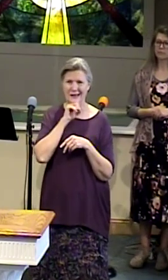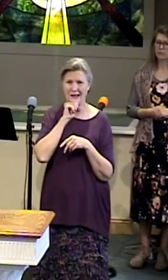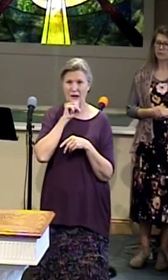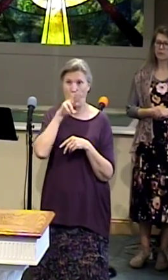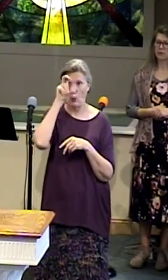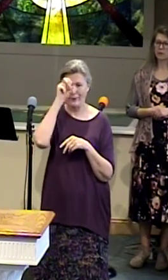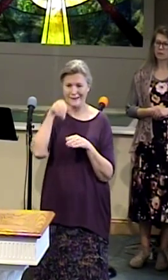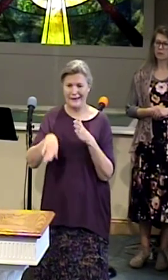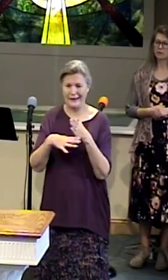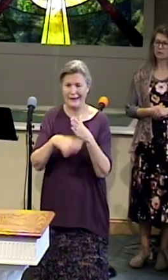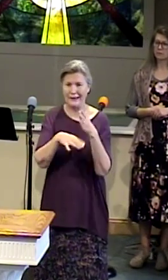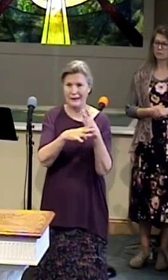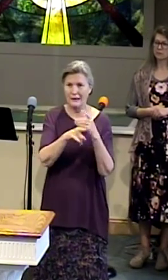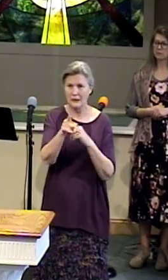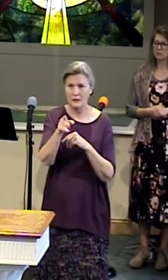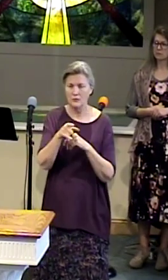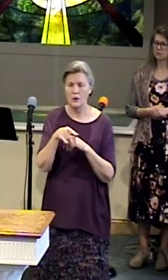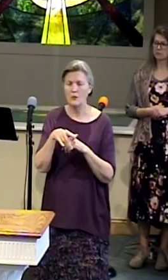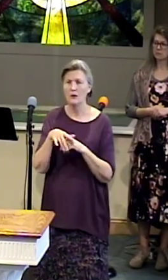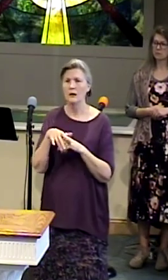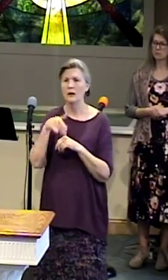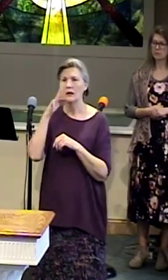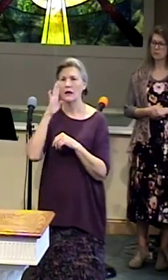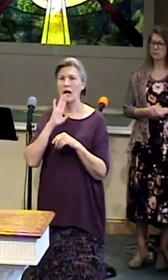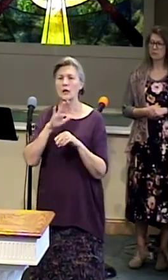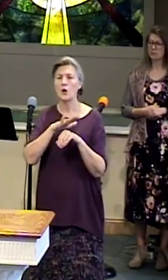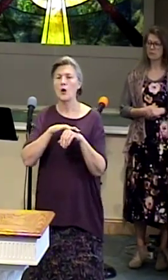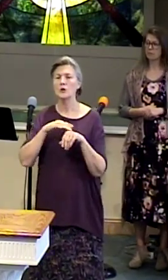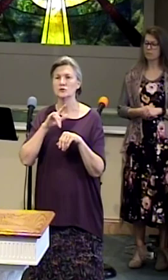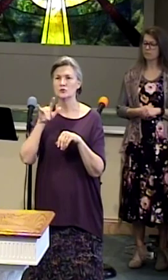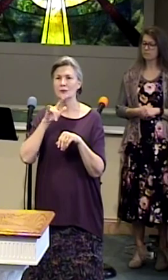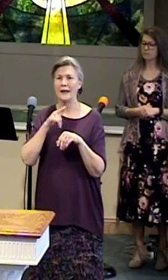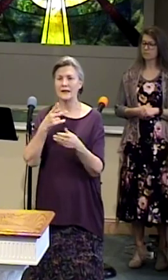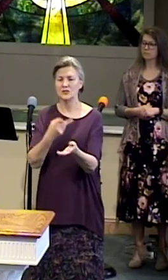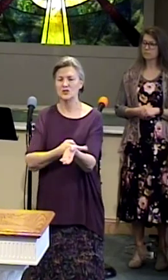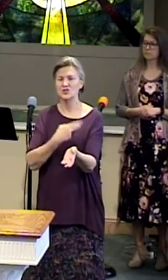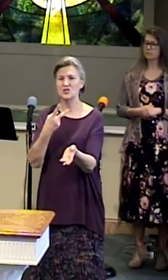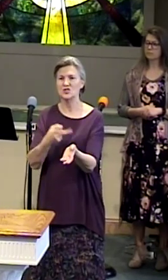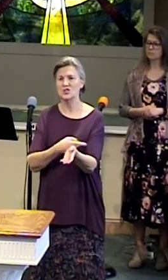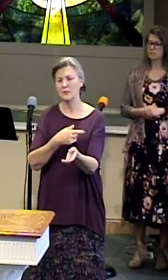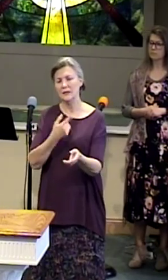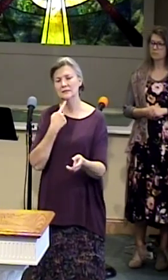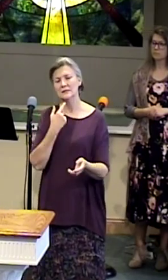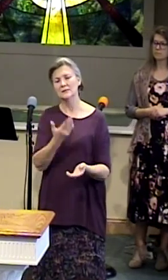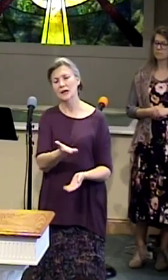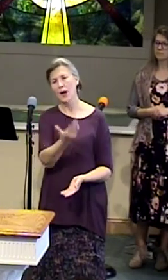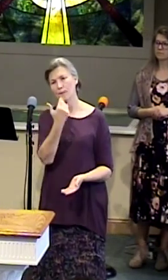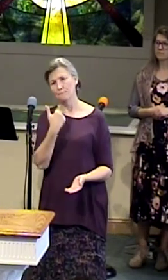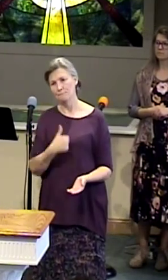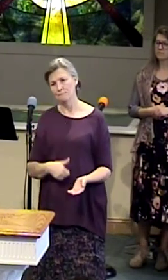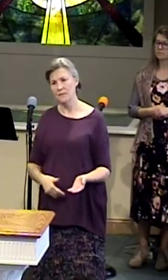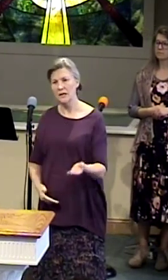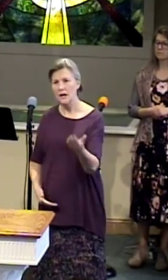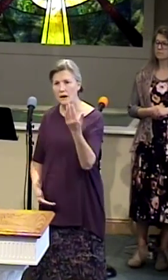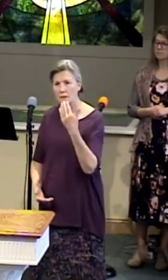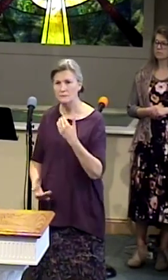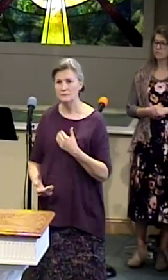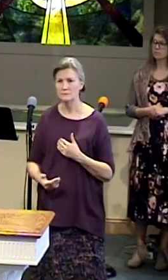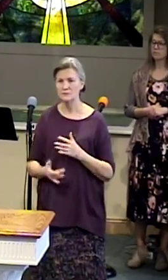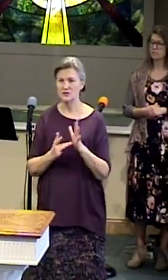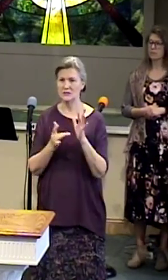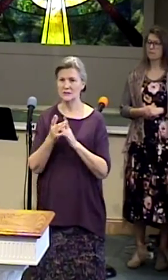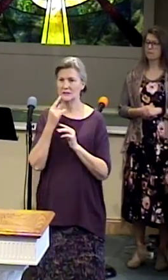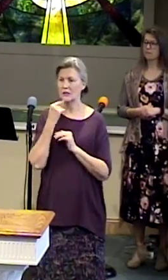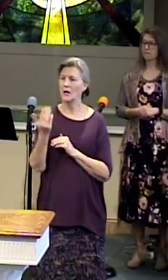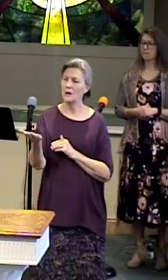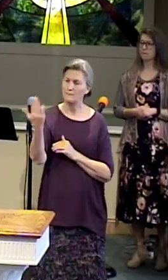voice, and they follow me. I don't kick them. He says, come. Jesus is saying to you this morning,